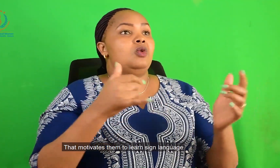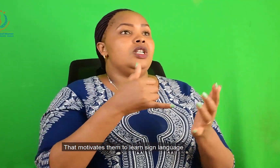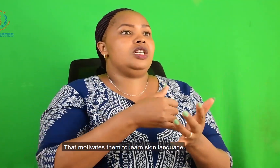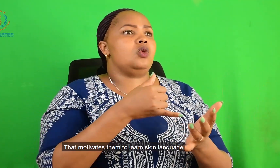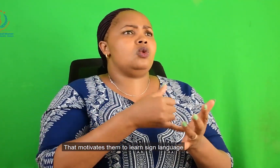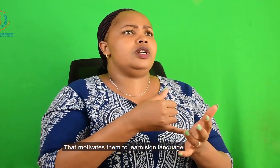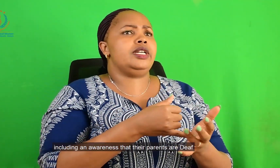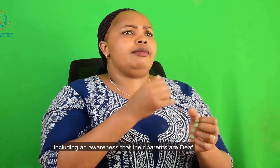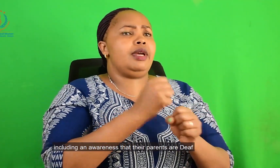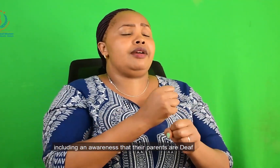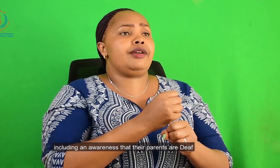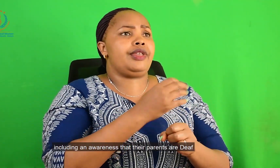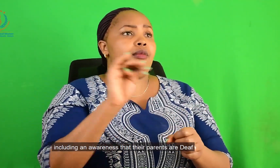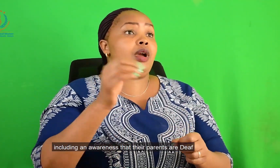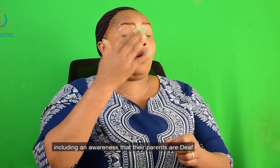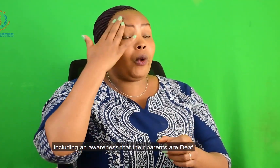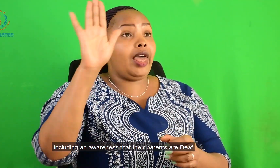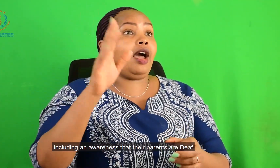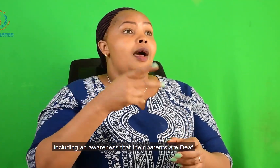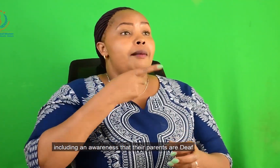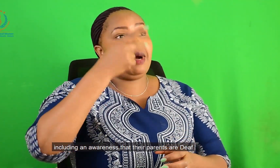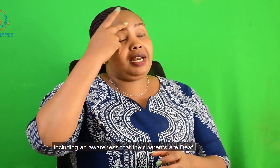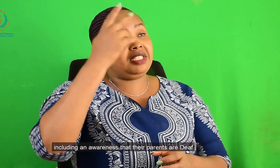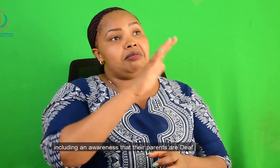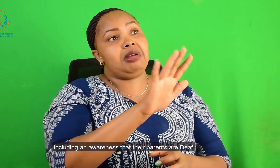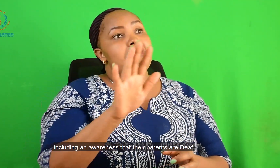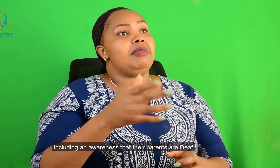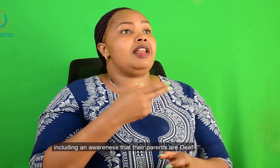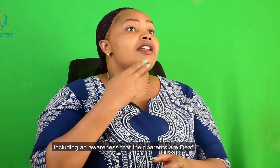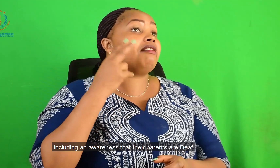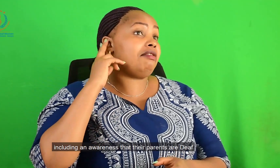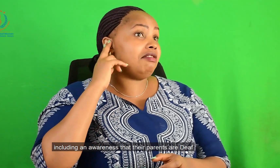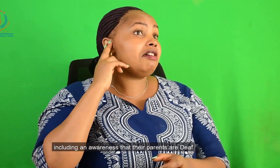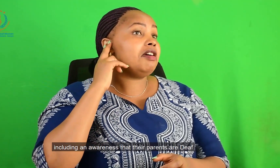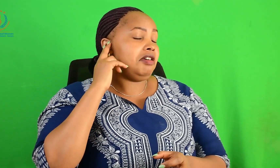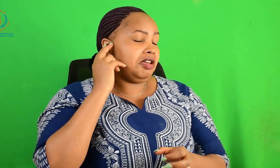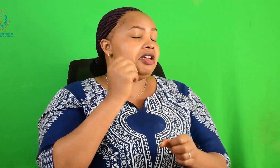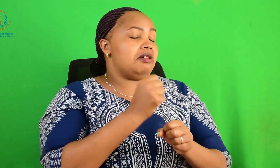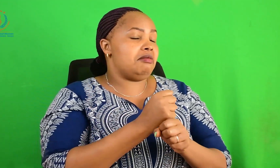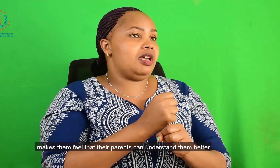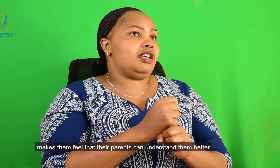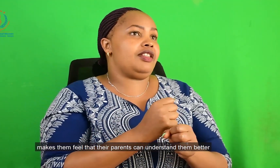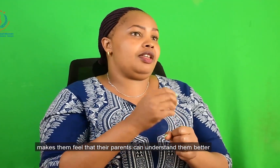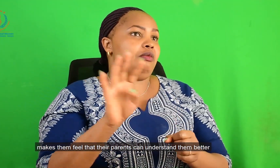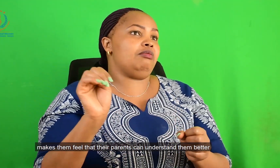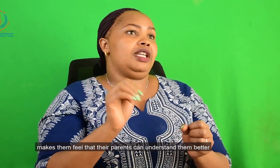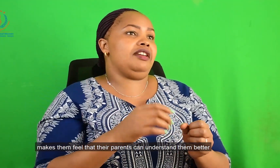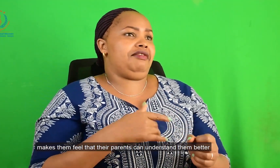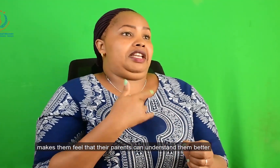language, including an awareness that their parents are deaf. So it makes them